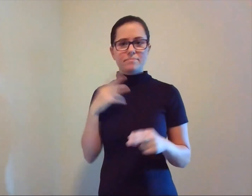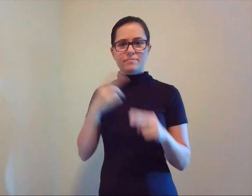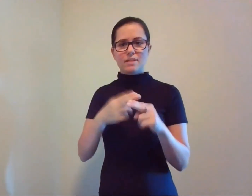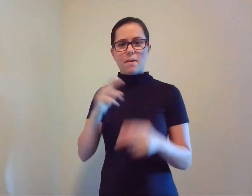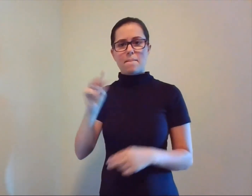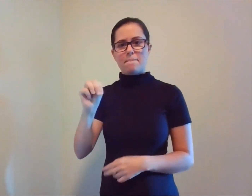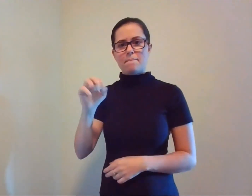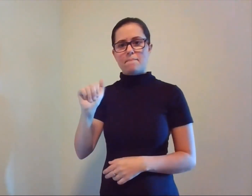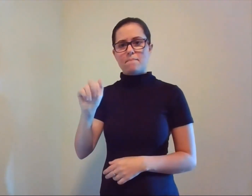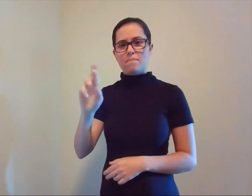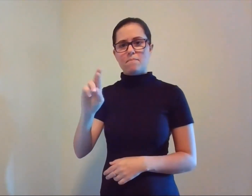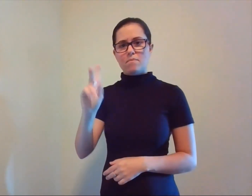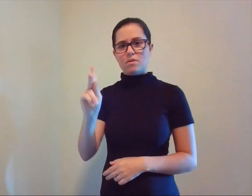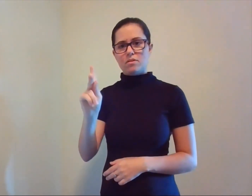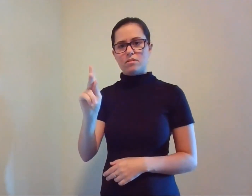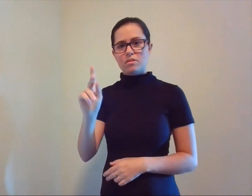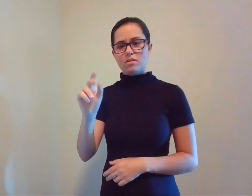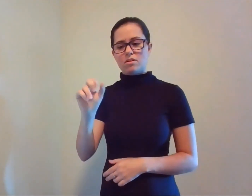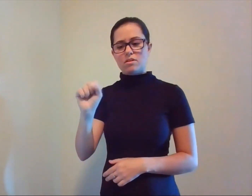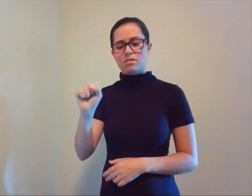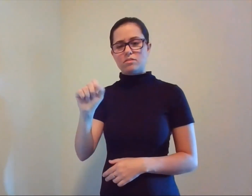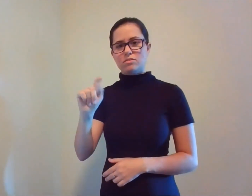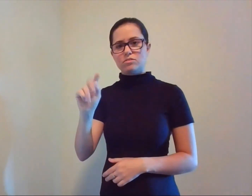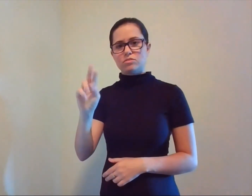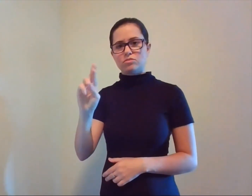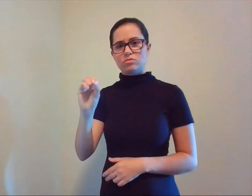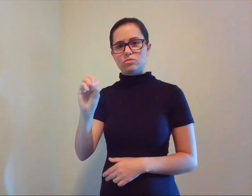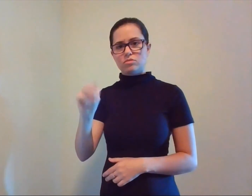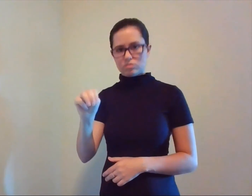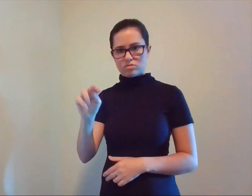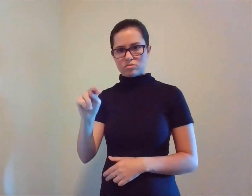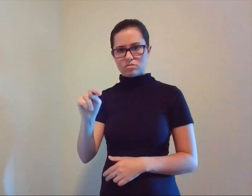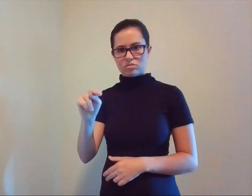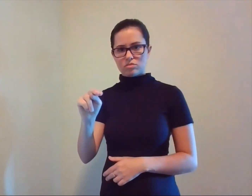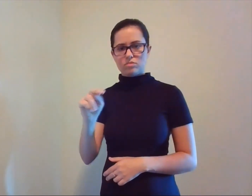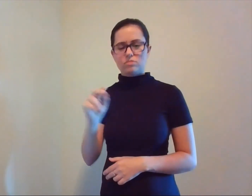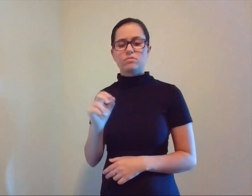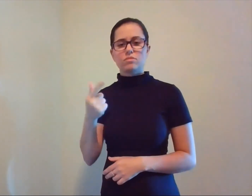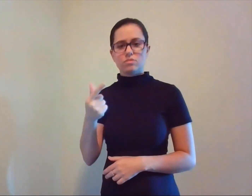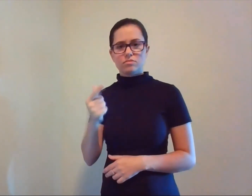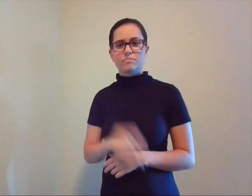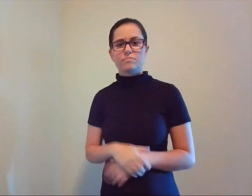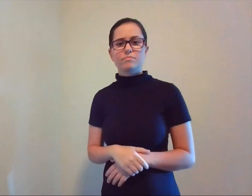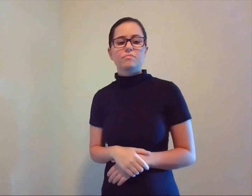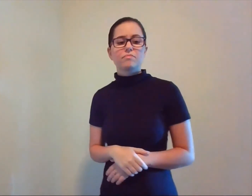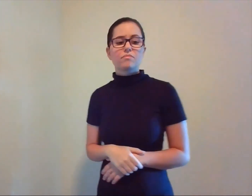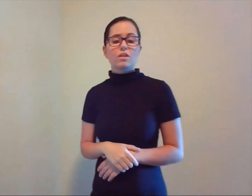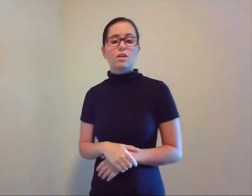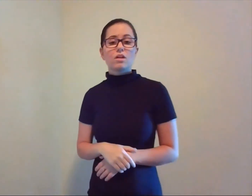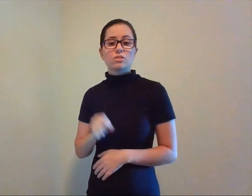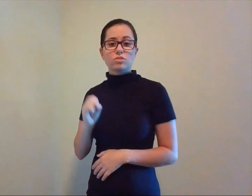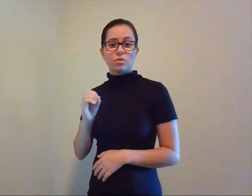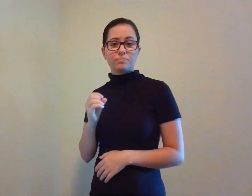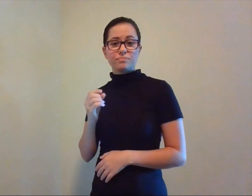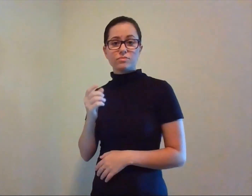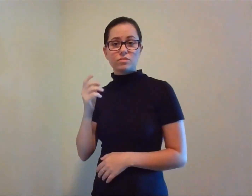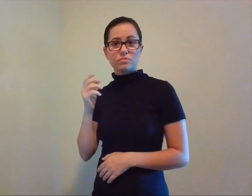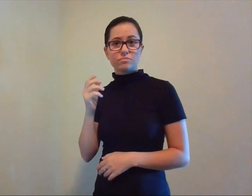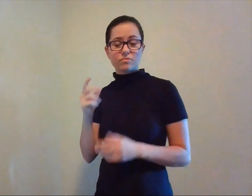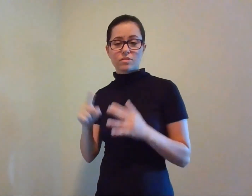Mark Strong and family come and sit down next to us. And I'm just kind of listening in to his